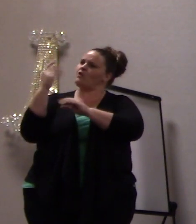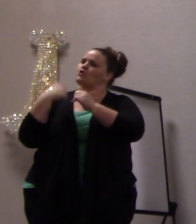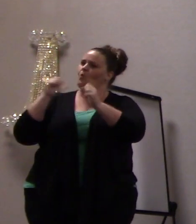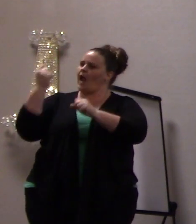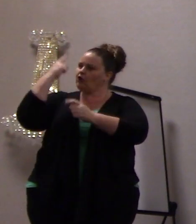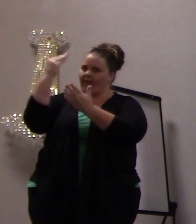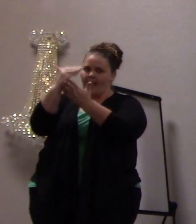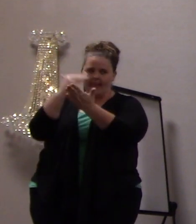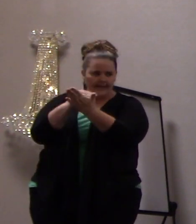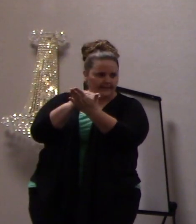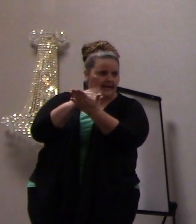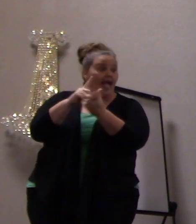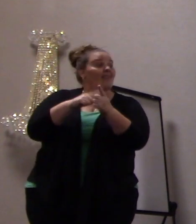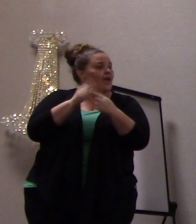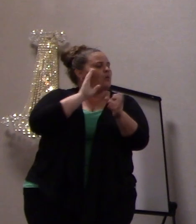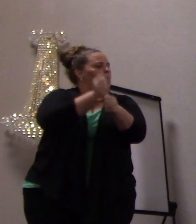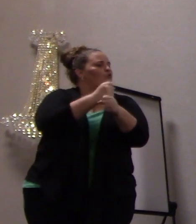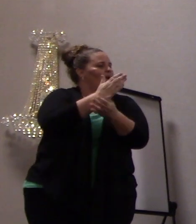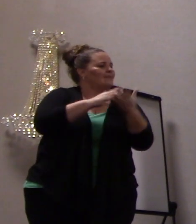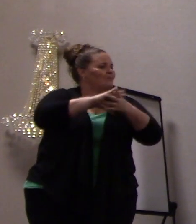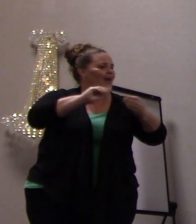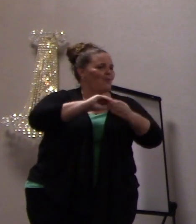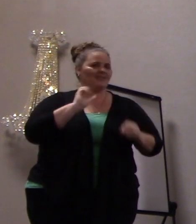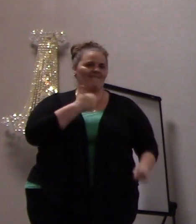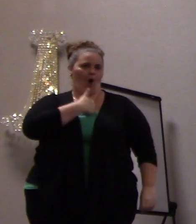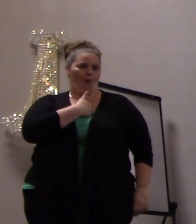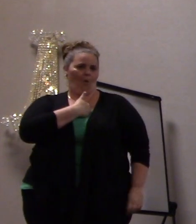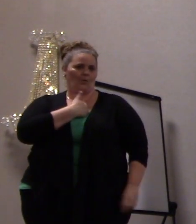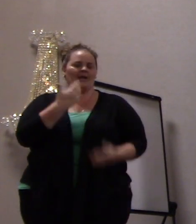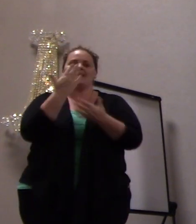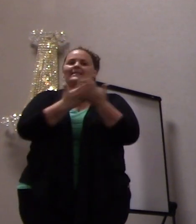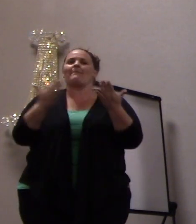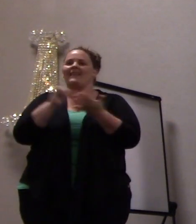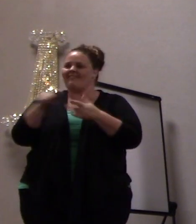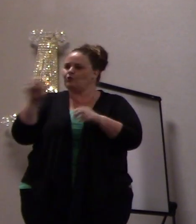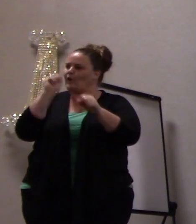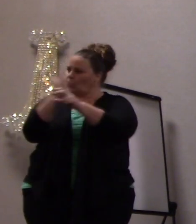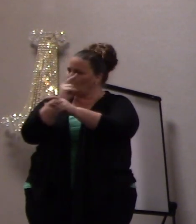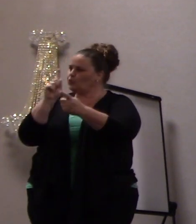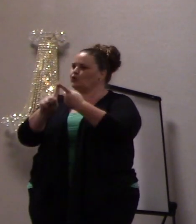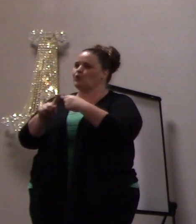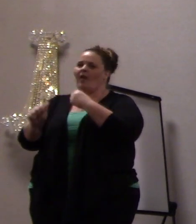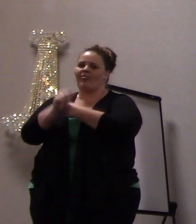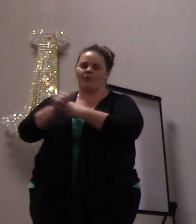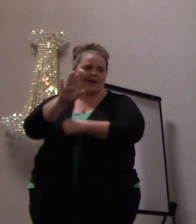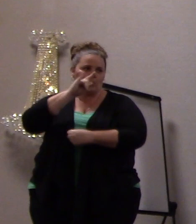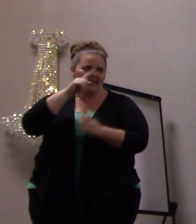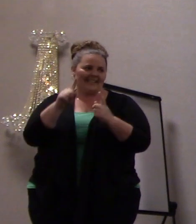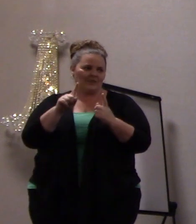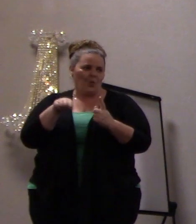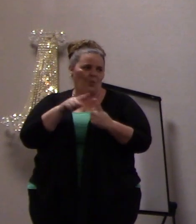the lessons, and then we're going to create some parables of our own. Things that you can use to threaten your kids with